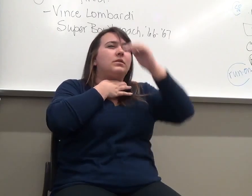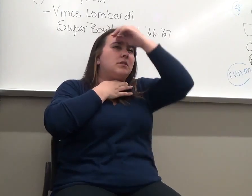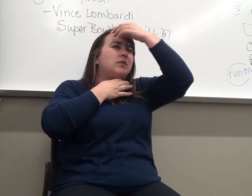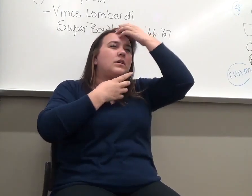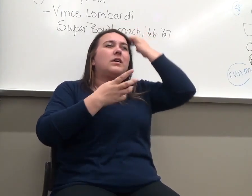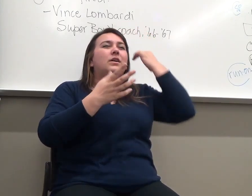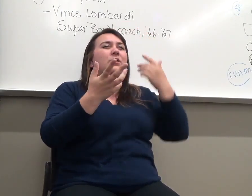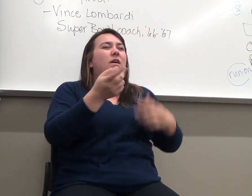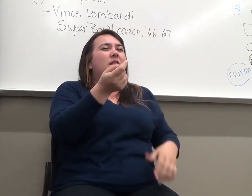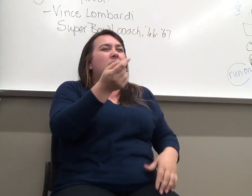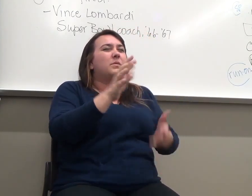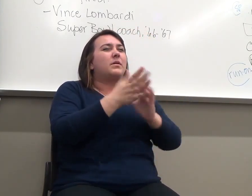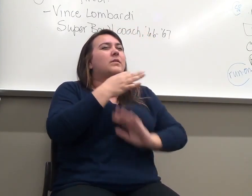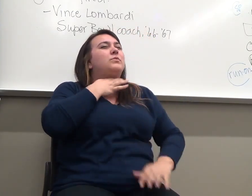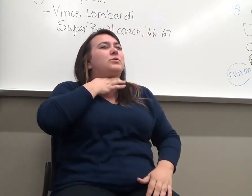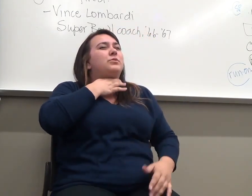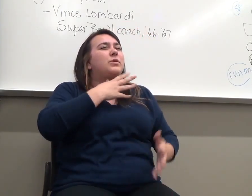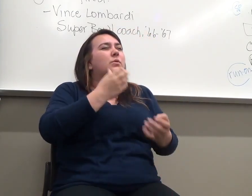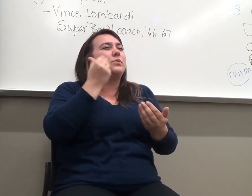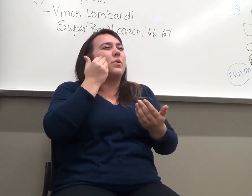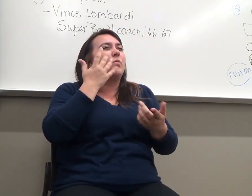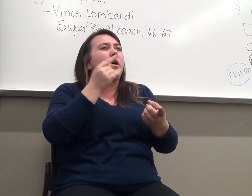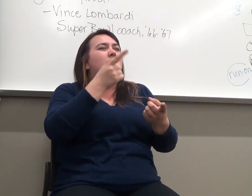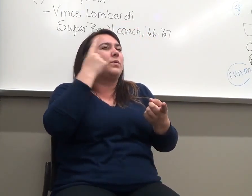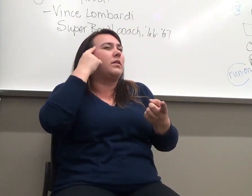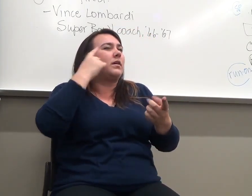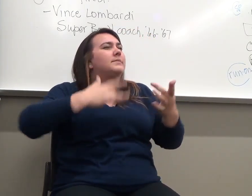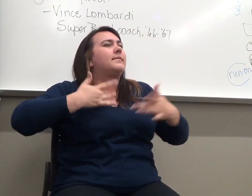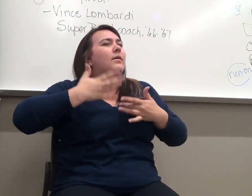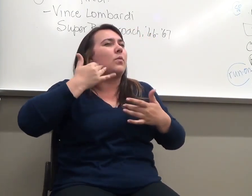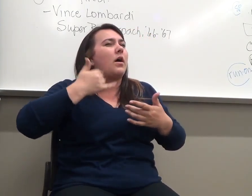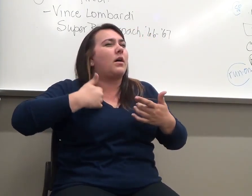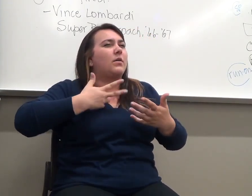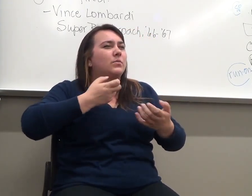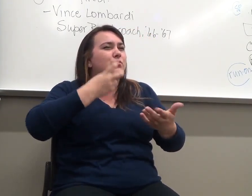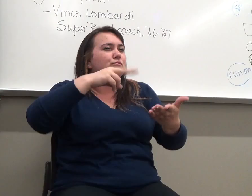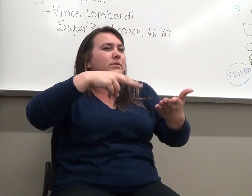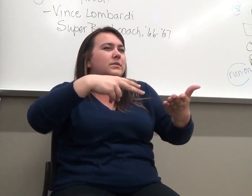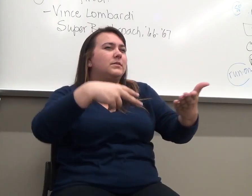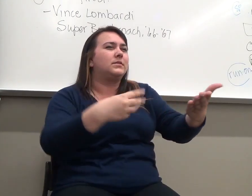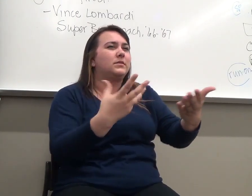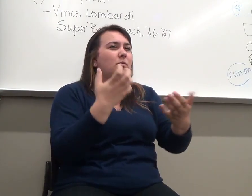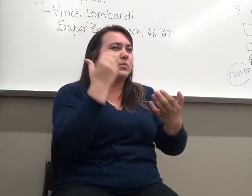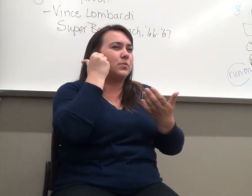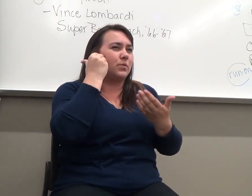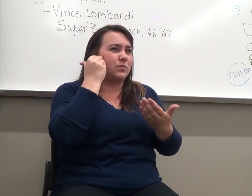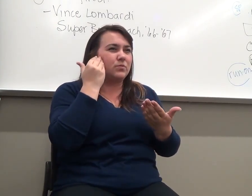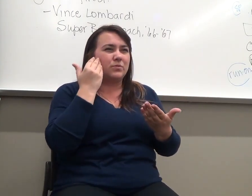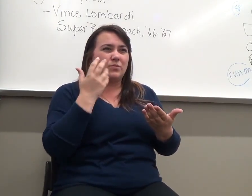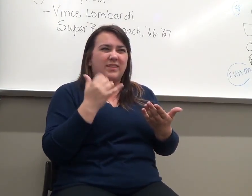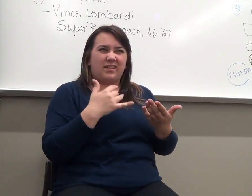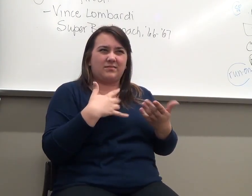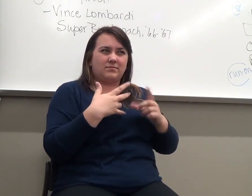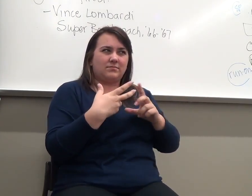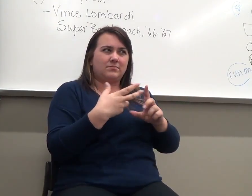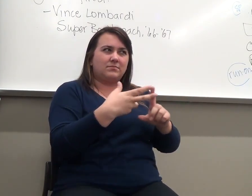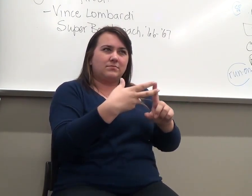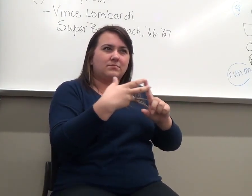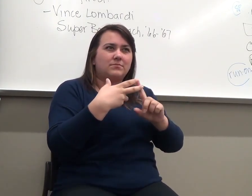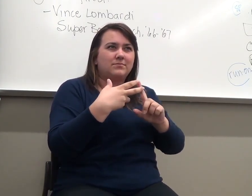I want to find out why this person thinks this is exciting. Does that make sense? Yeah, that's part of